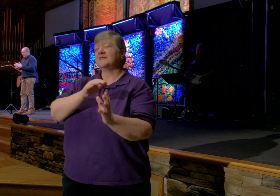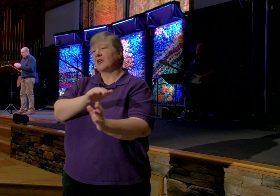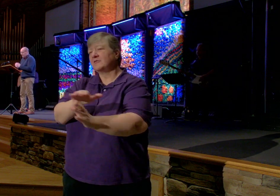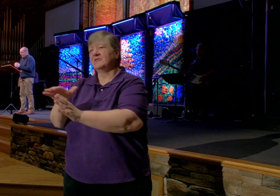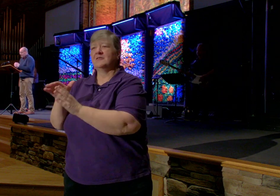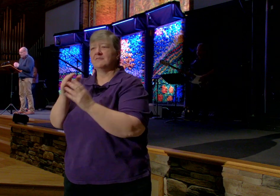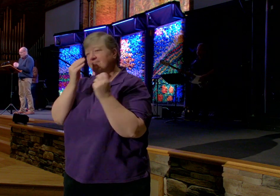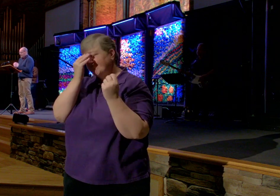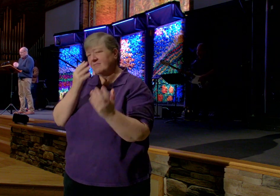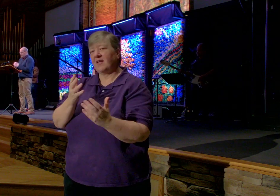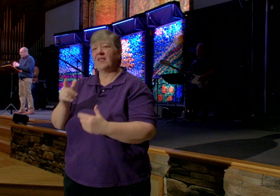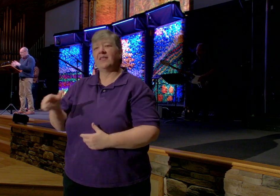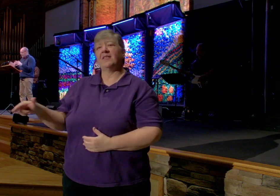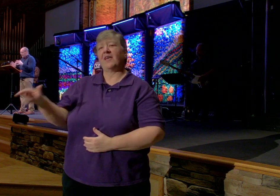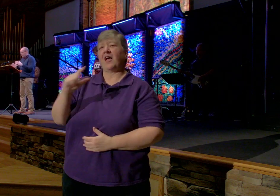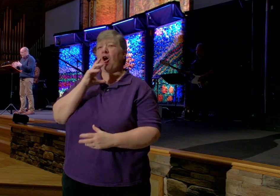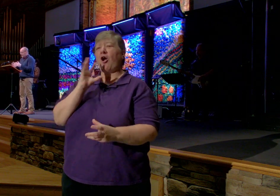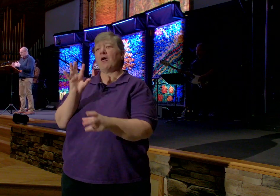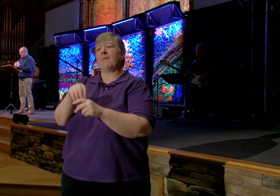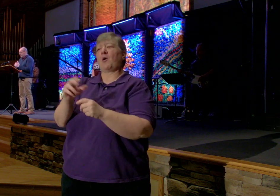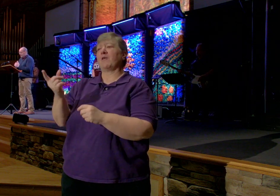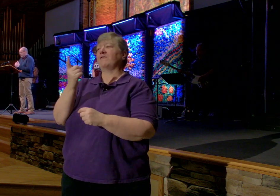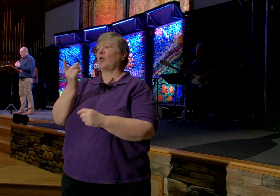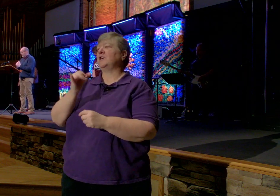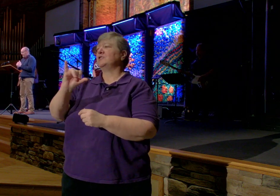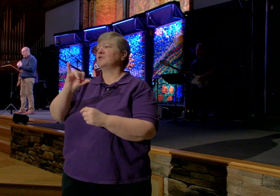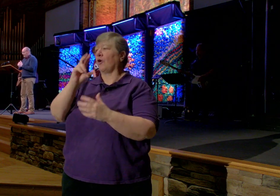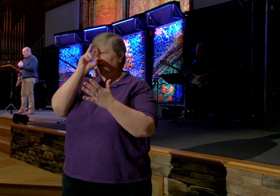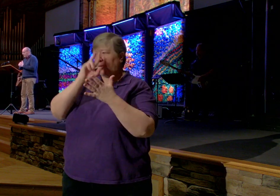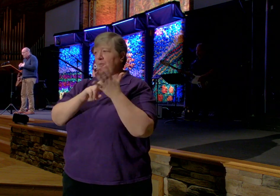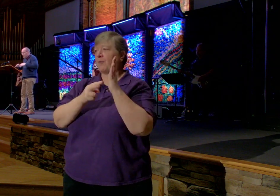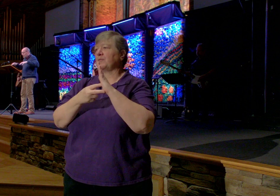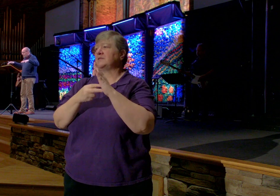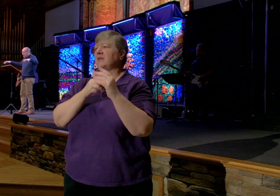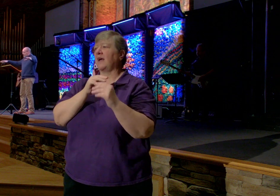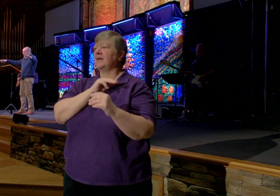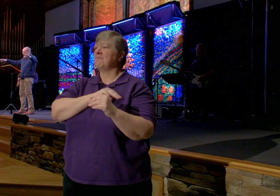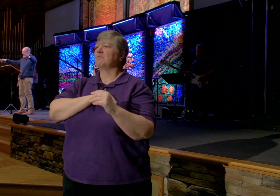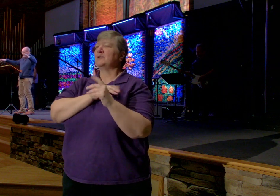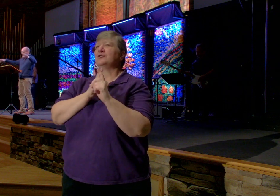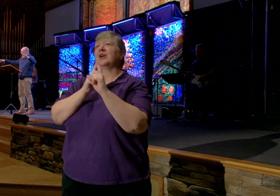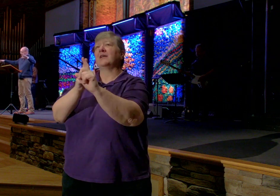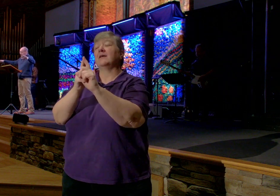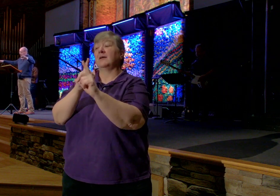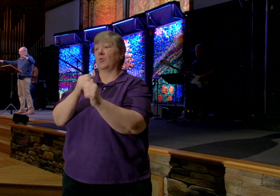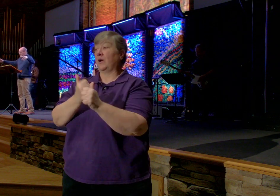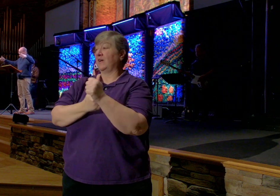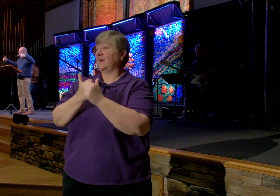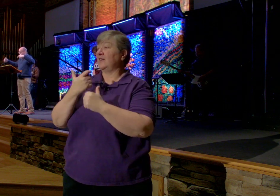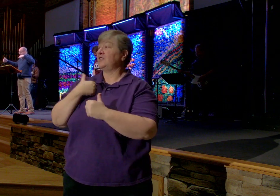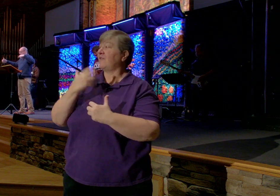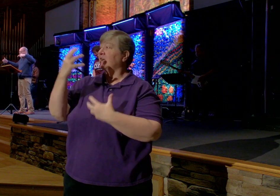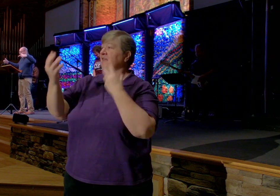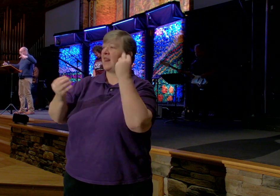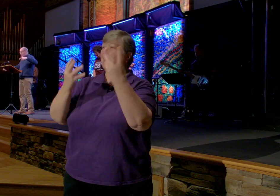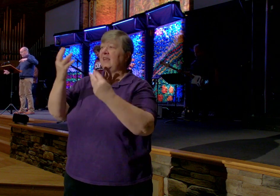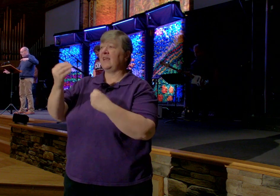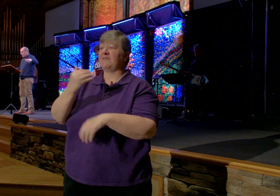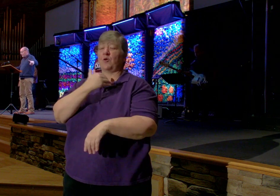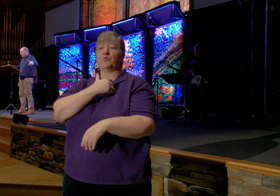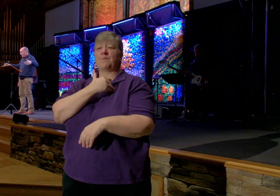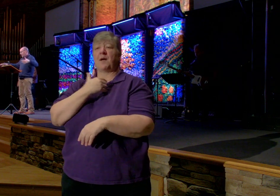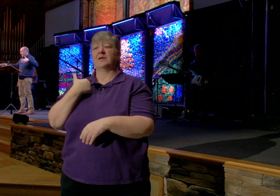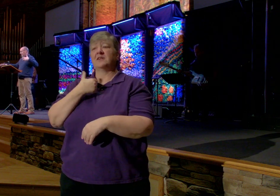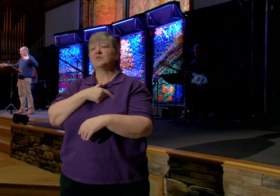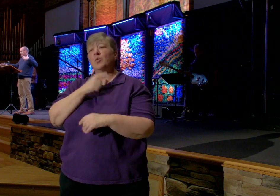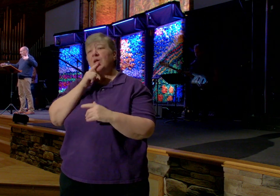they are a part of your eternal purposes and your mission. Lord God, when each of us leaves here, remind us that